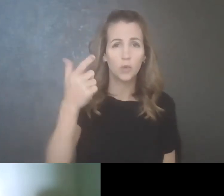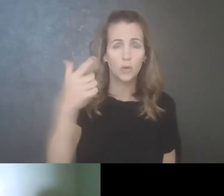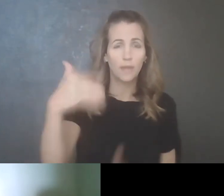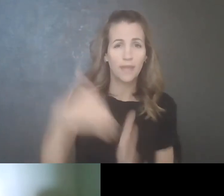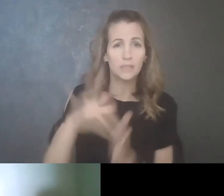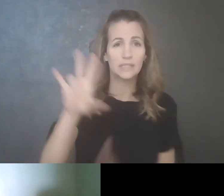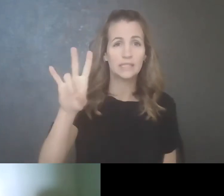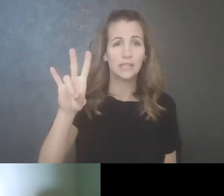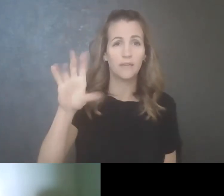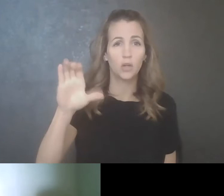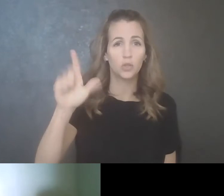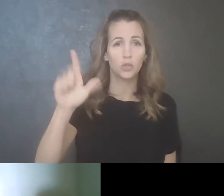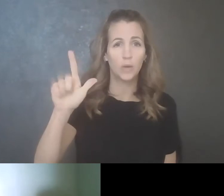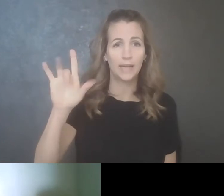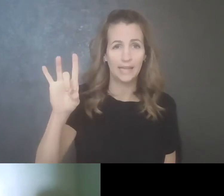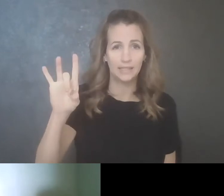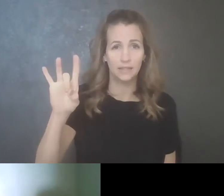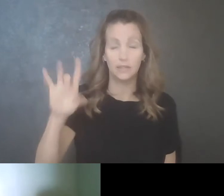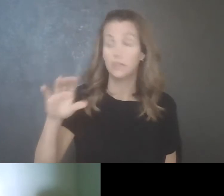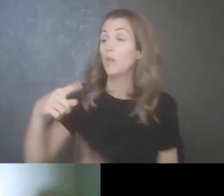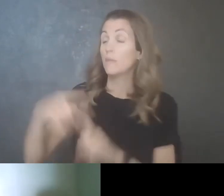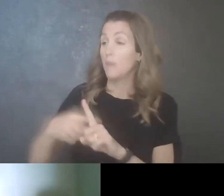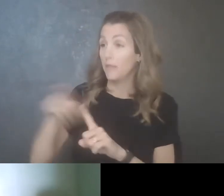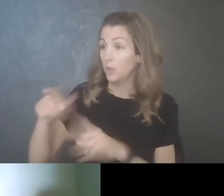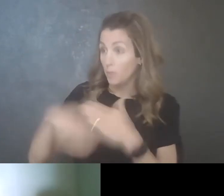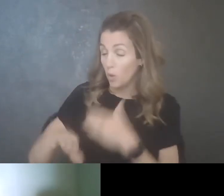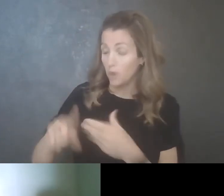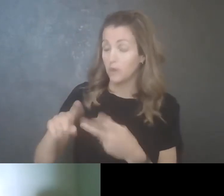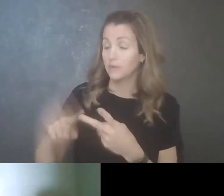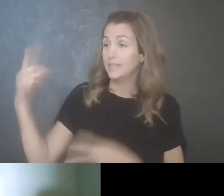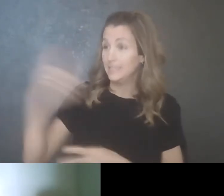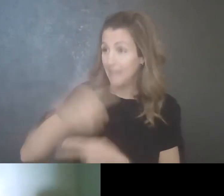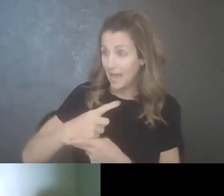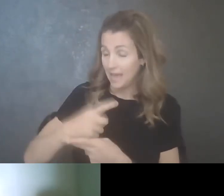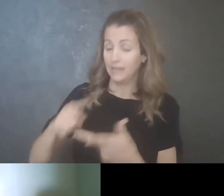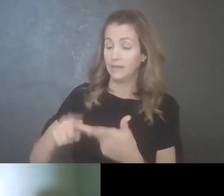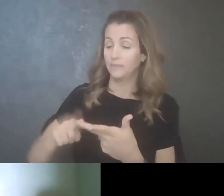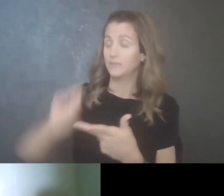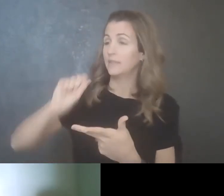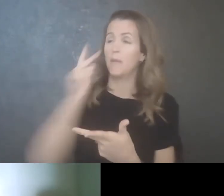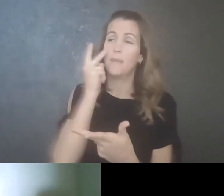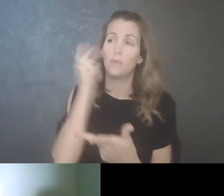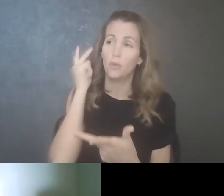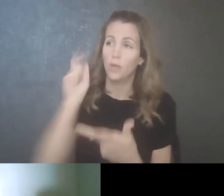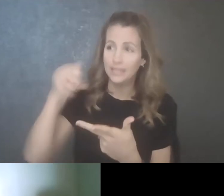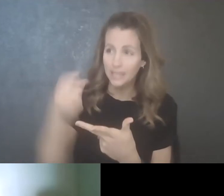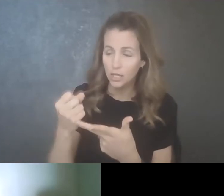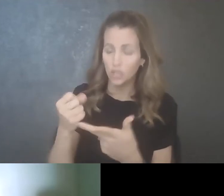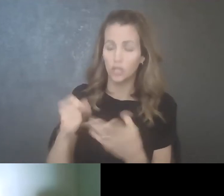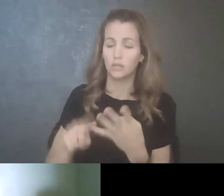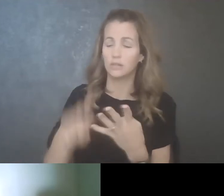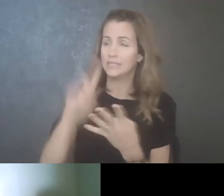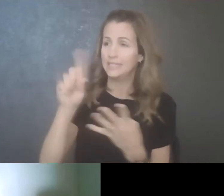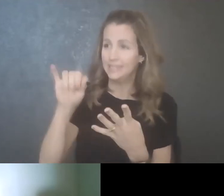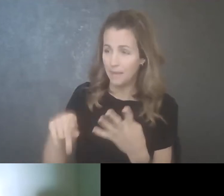3,721,728. So we took the month you were born, the day you were born, and the year of a memorable year, your zip code, and then we added